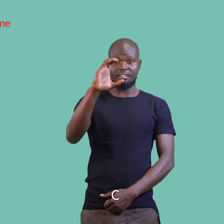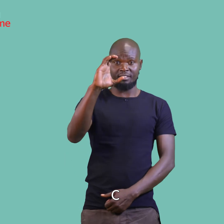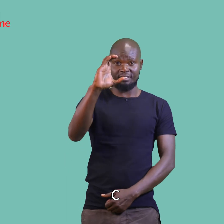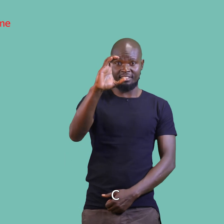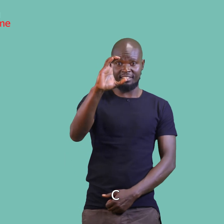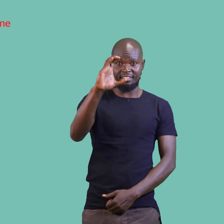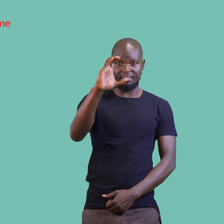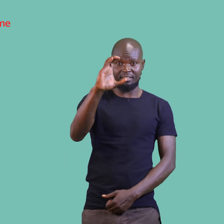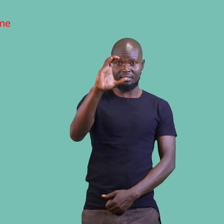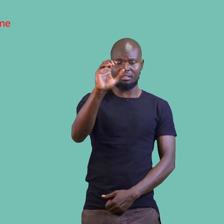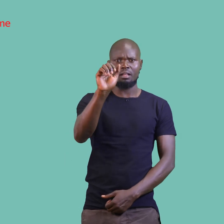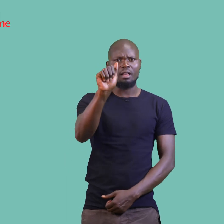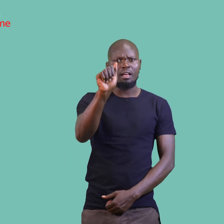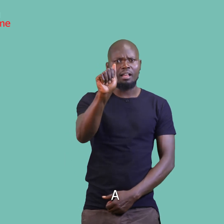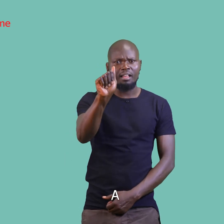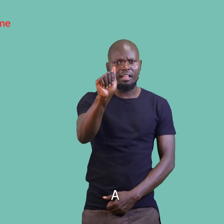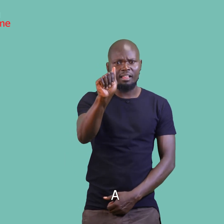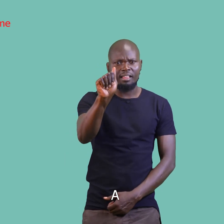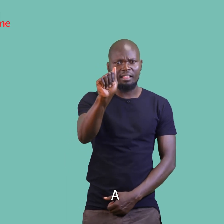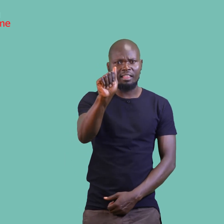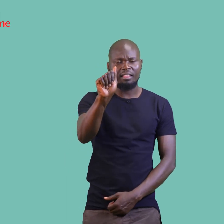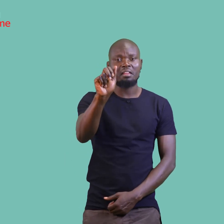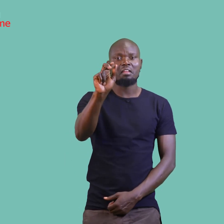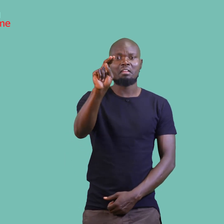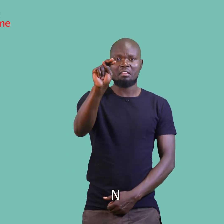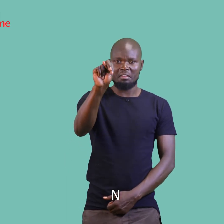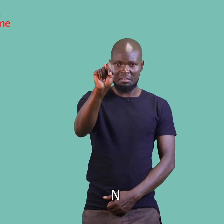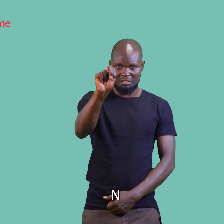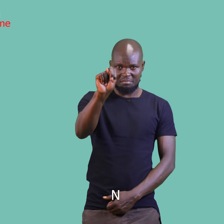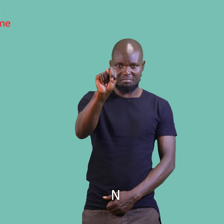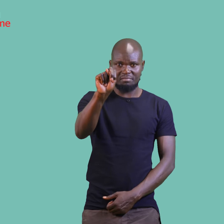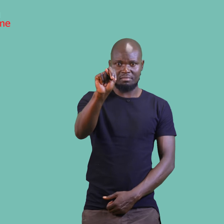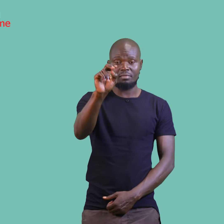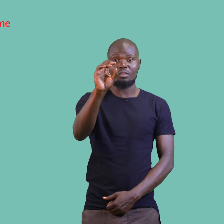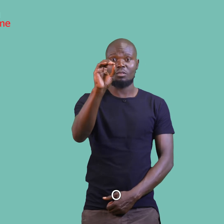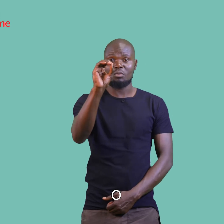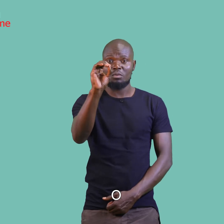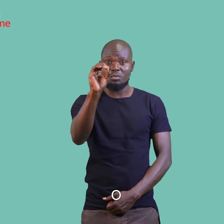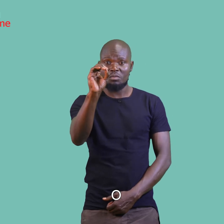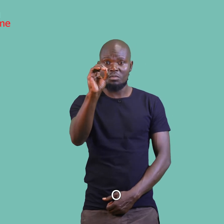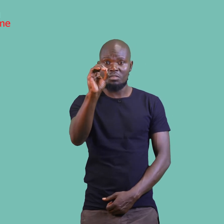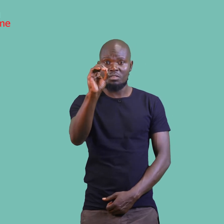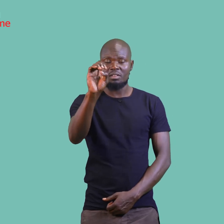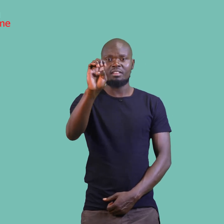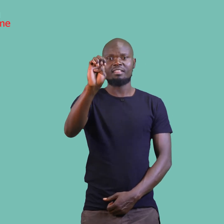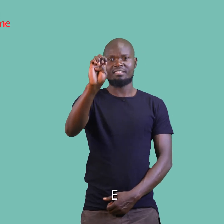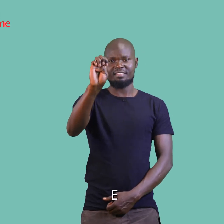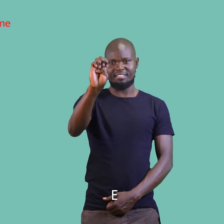C A N O